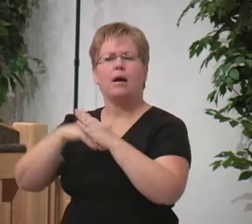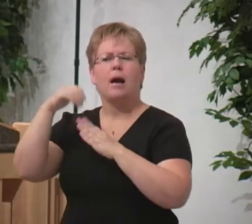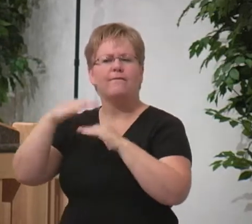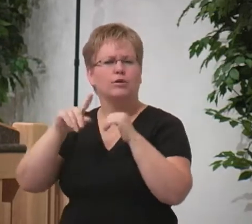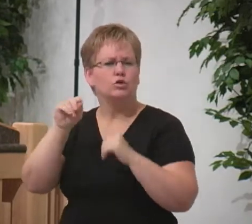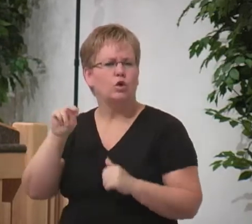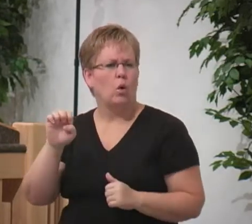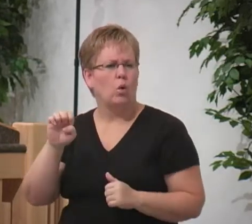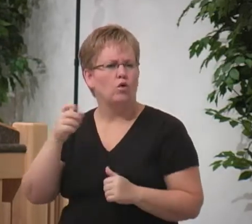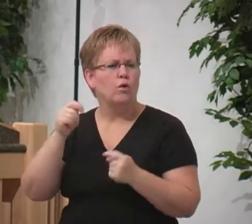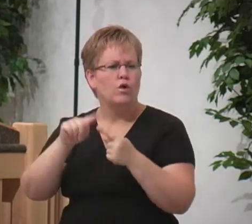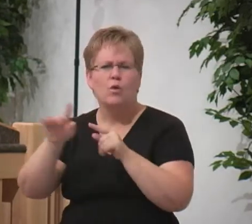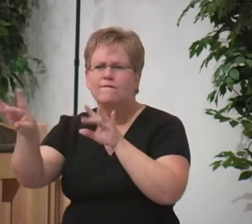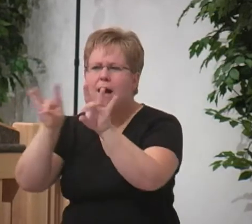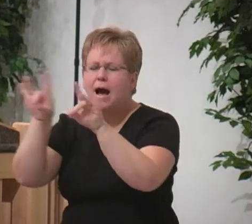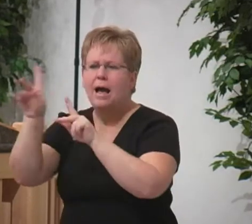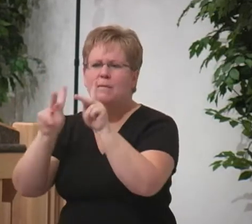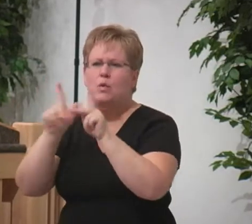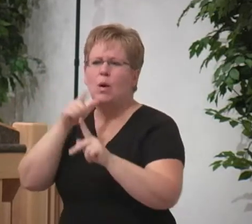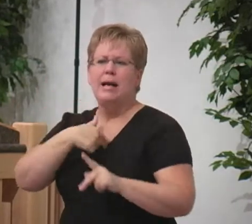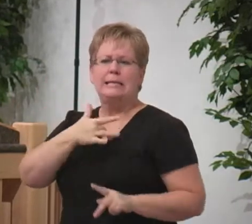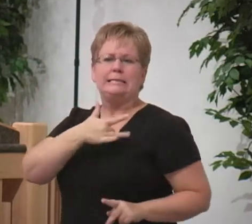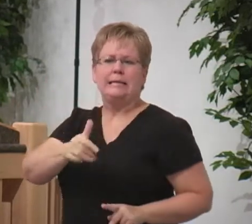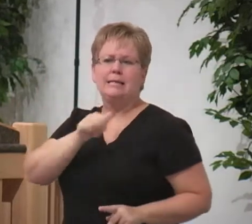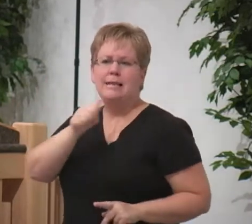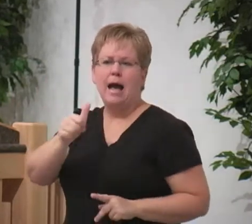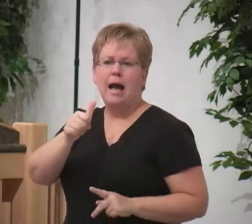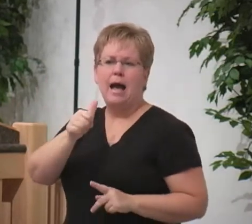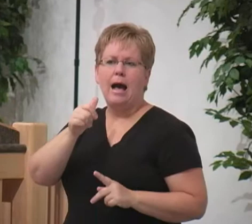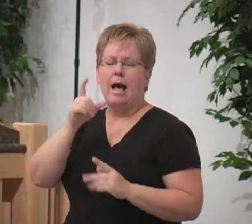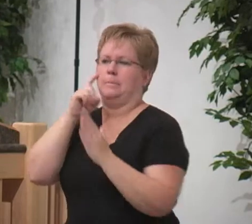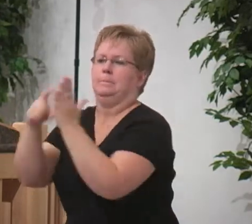people that we might not normally interact with.